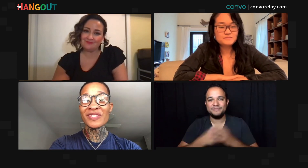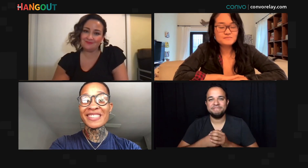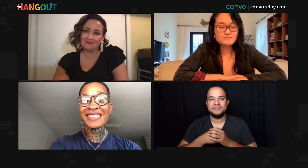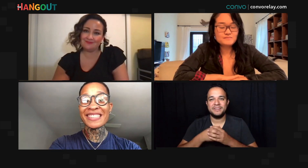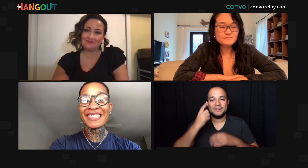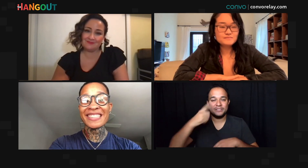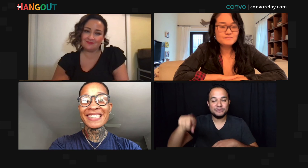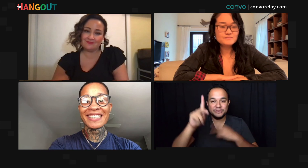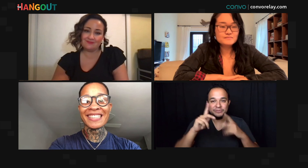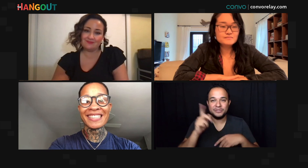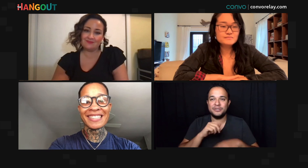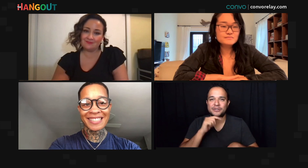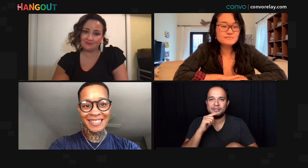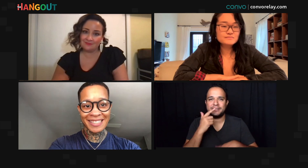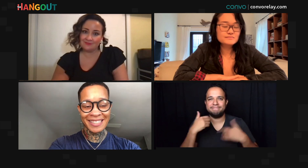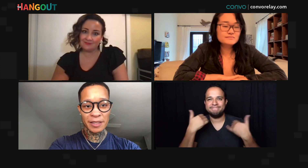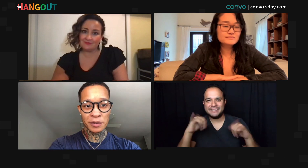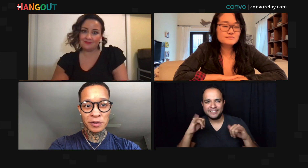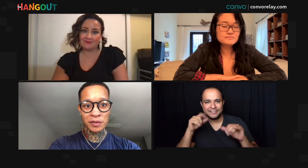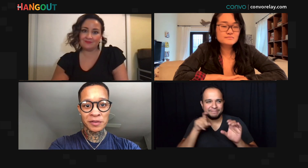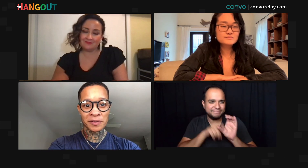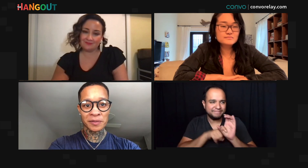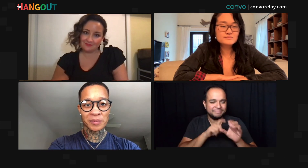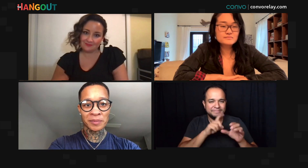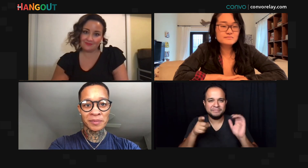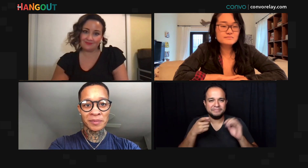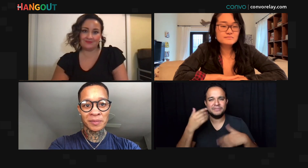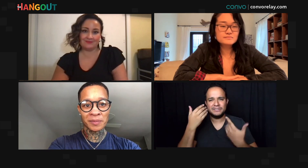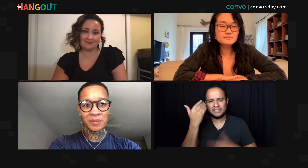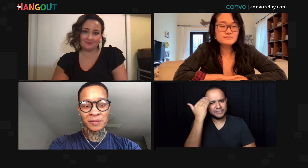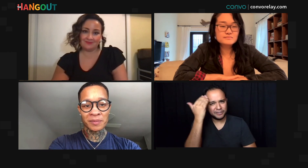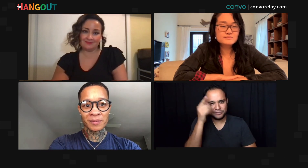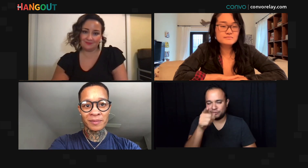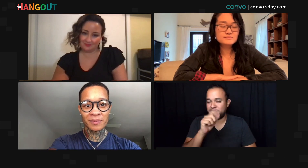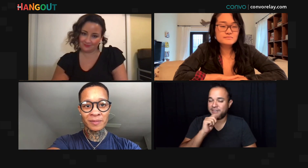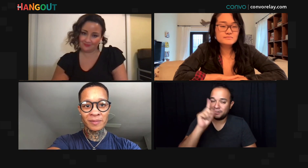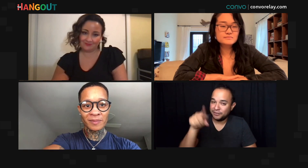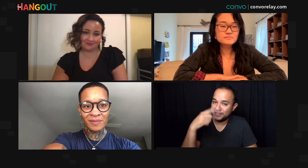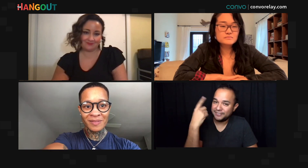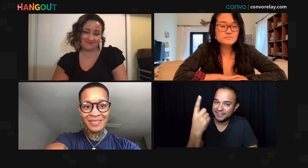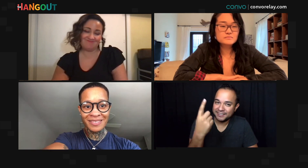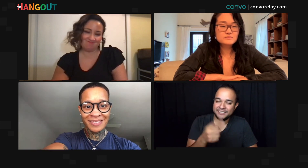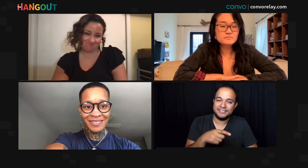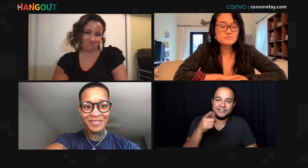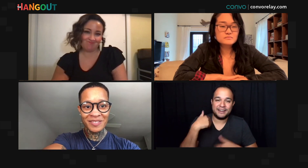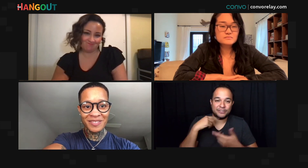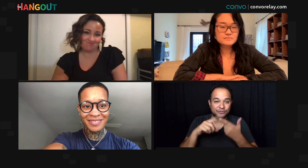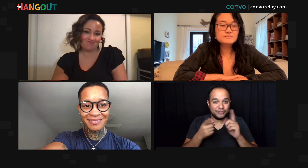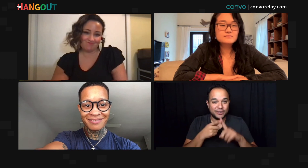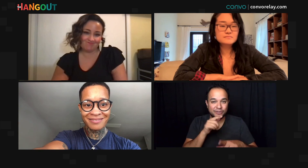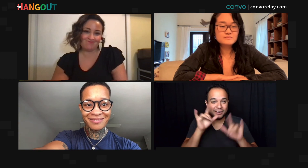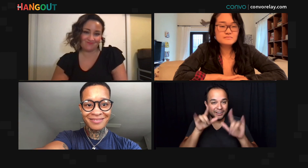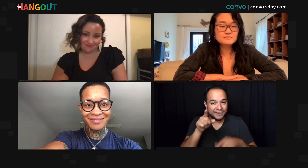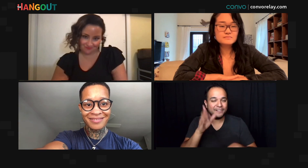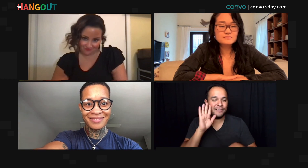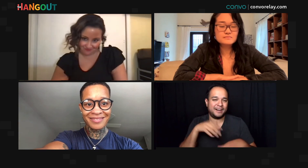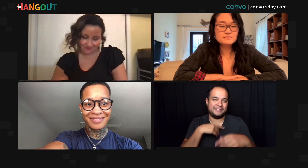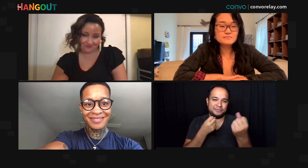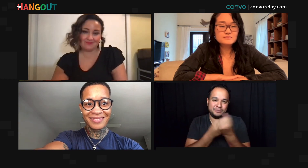is Jojo. My message would be to those people who are still in the closet or unsure, you're not alone. You have friends that